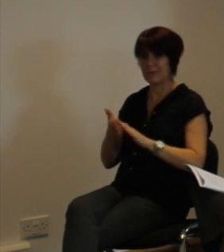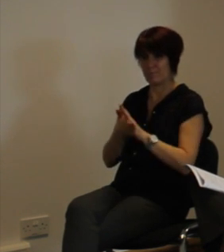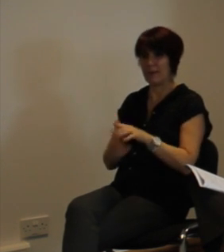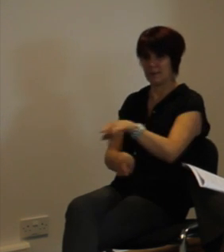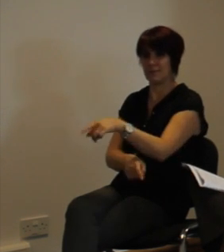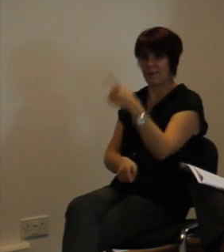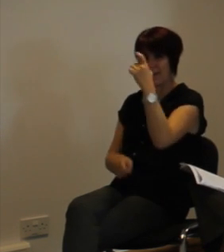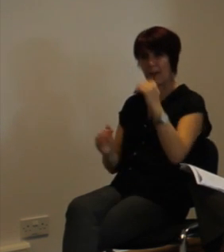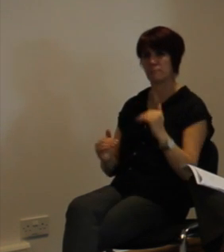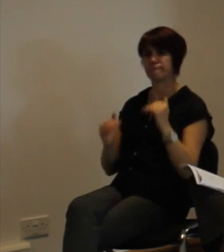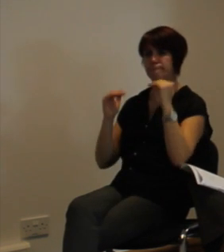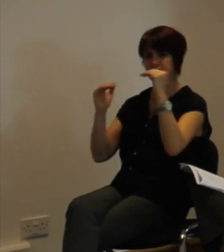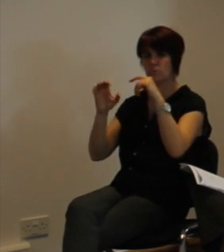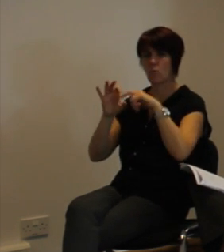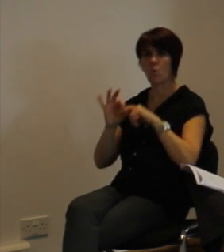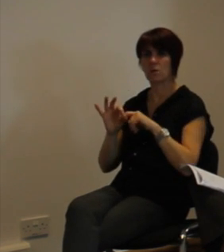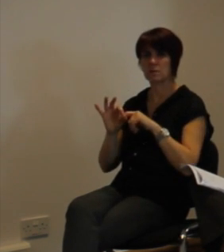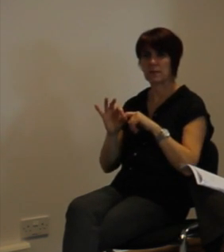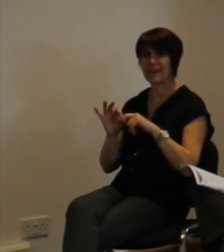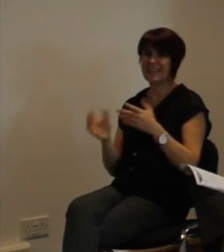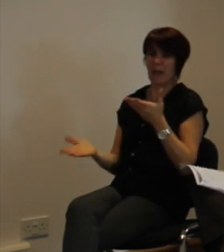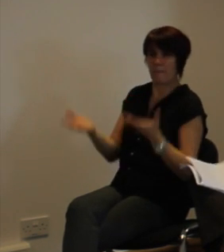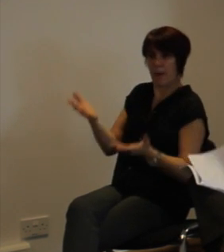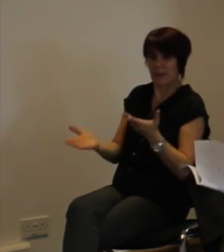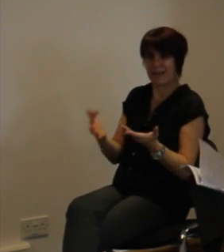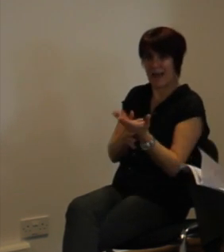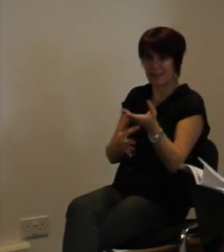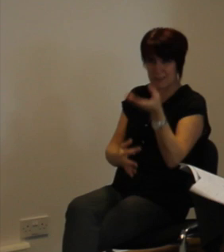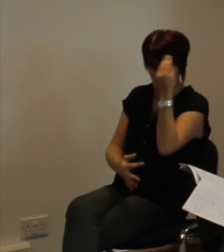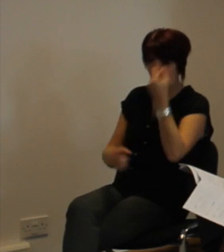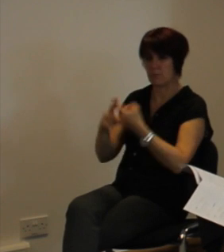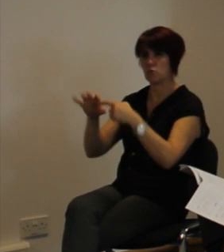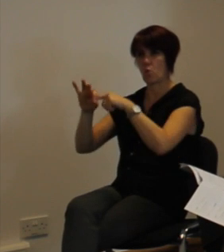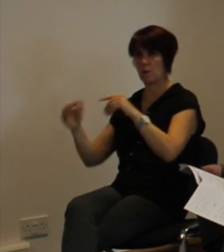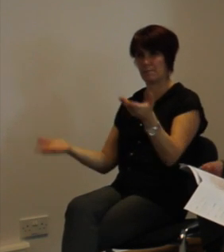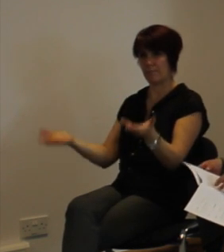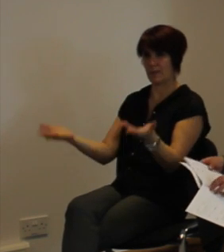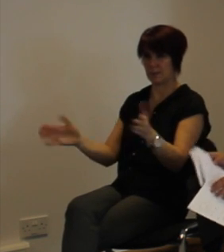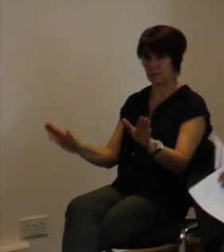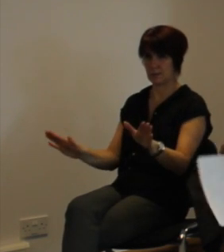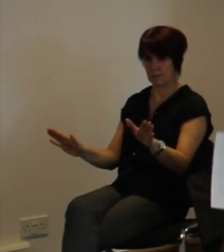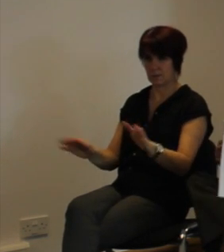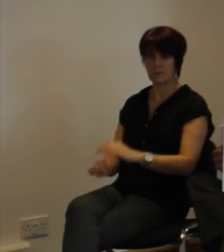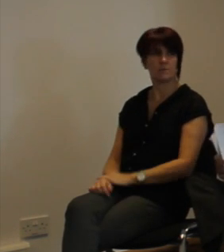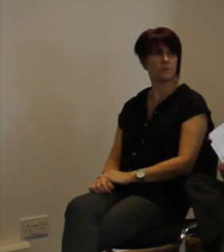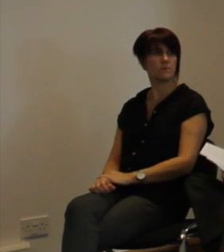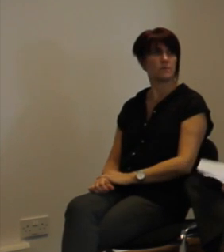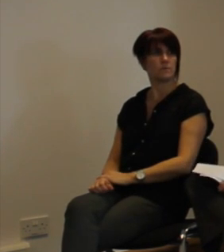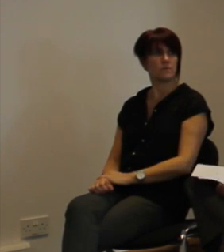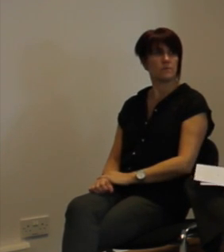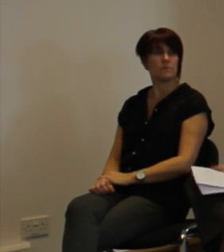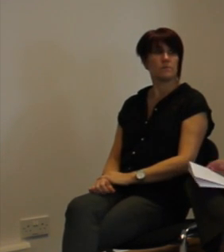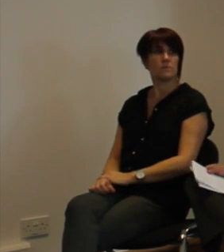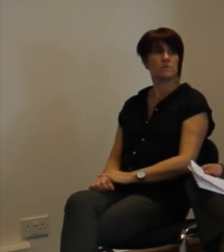It's a balance between learning and learning access and quality. And so for that reason, we